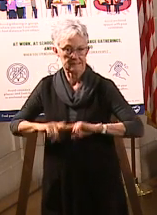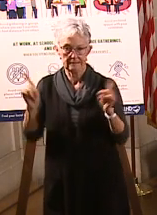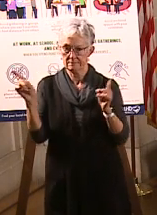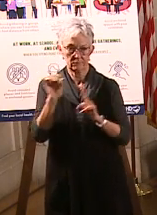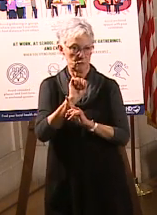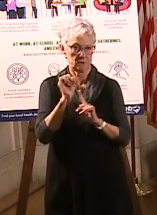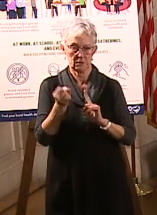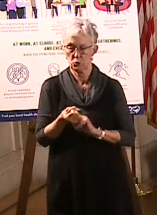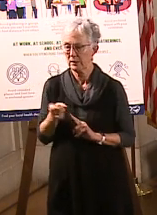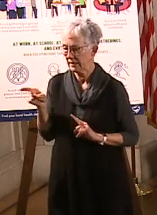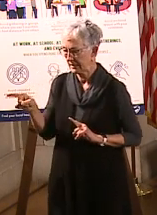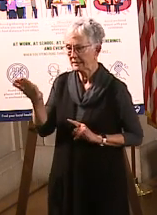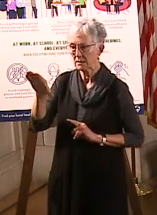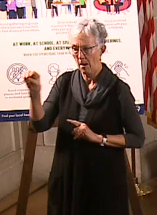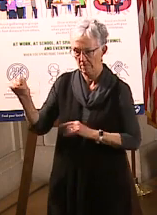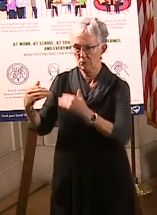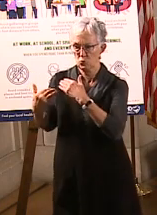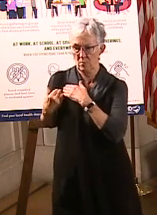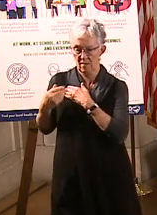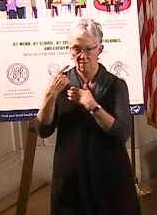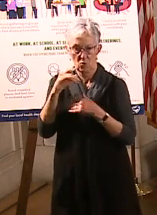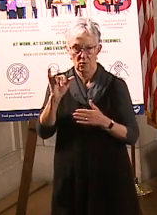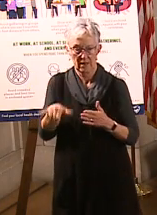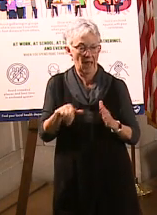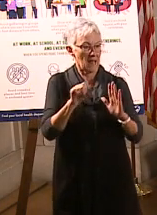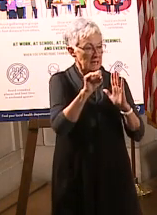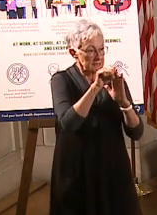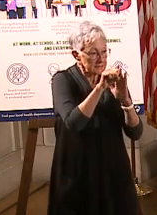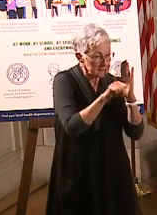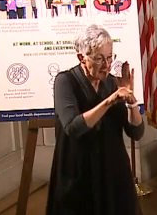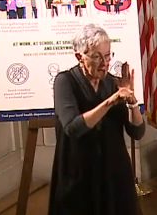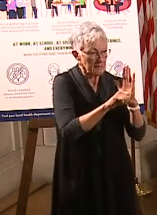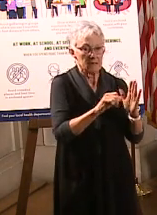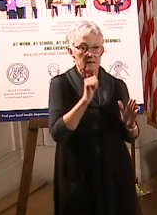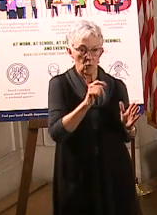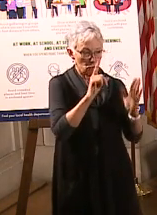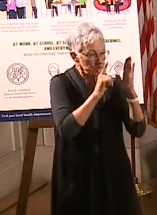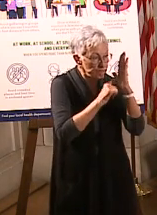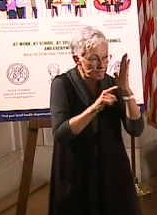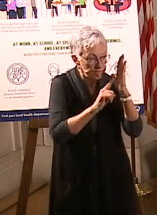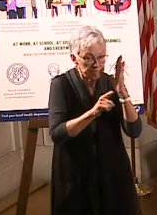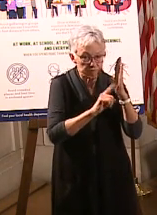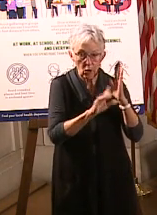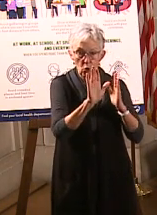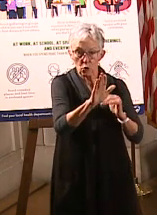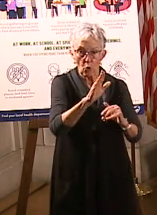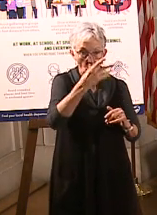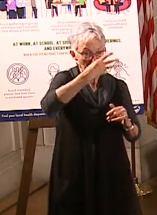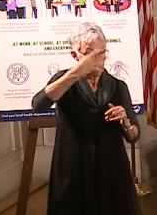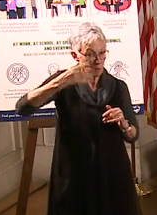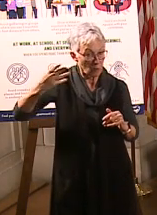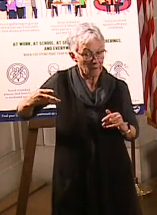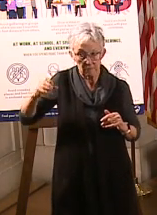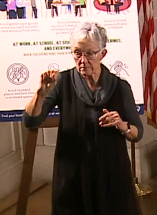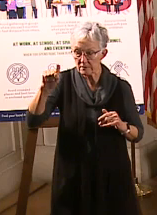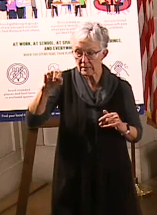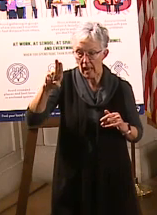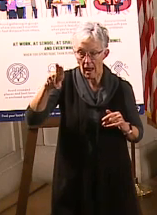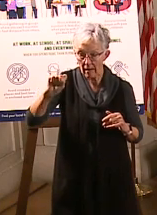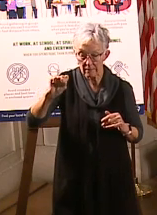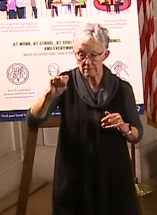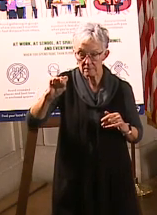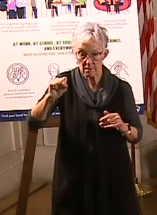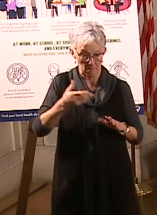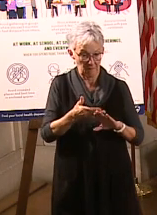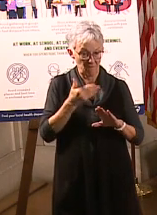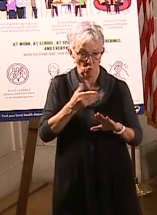that we're not going to check immigration status when you're getting the vaccine at a meatpacking plant, because that should have already been